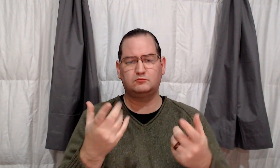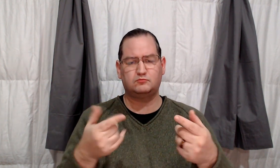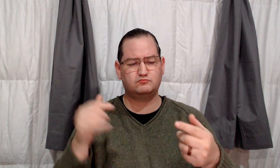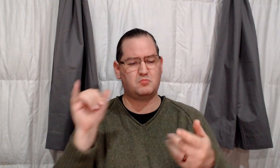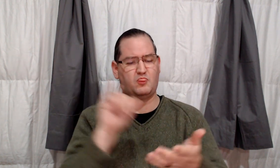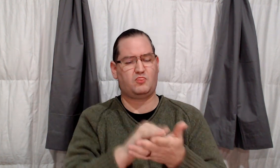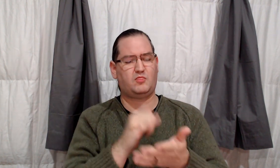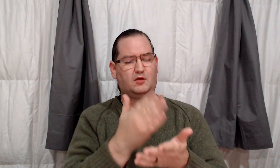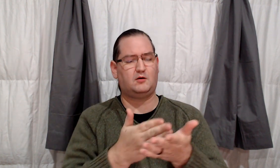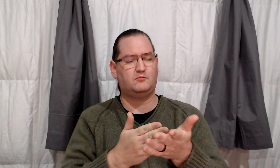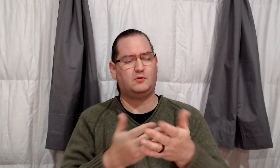reason.